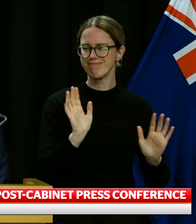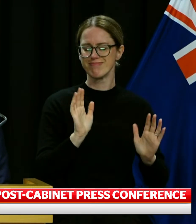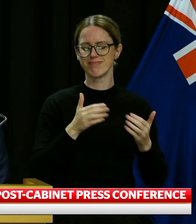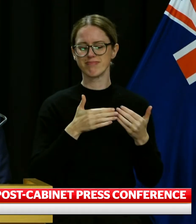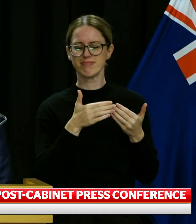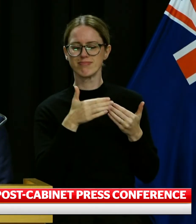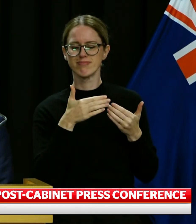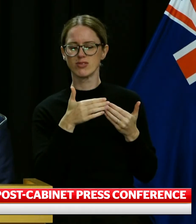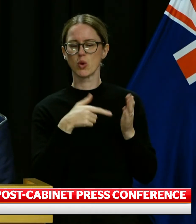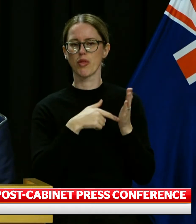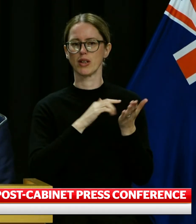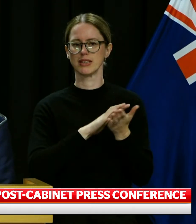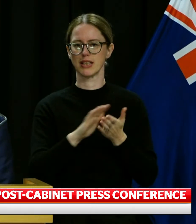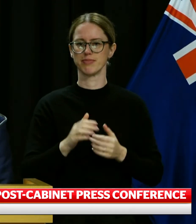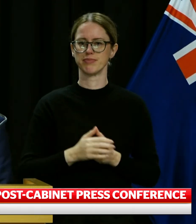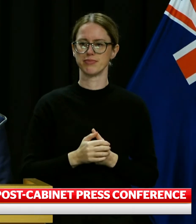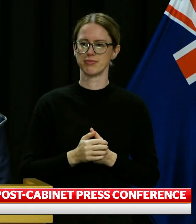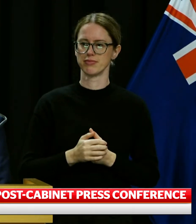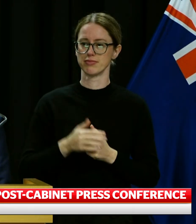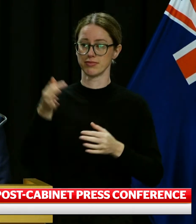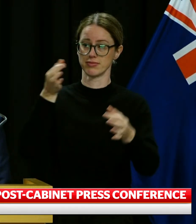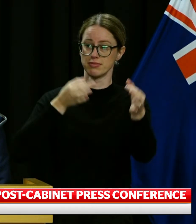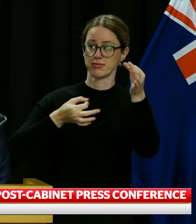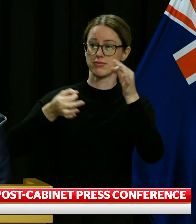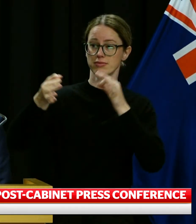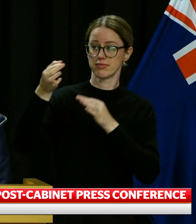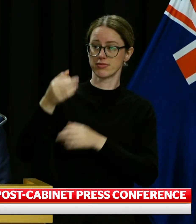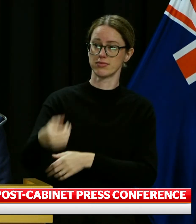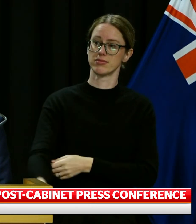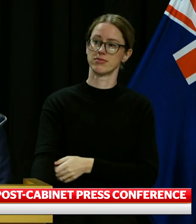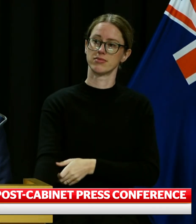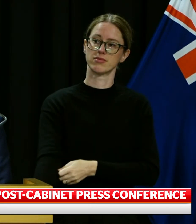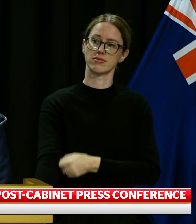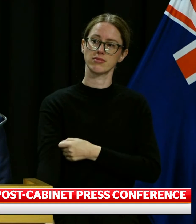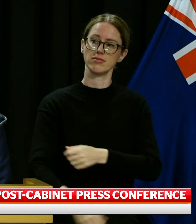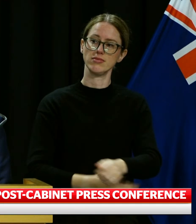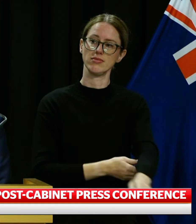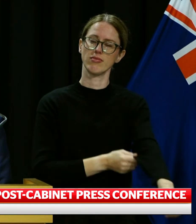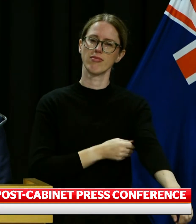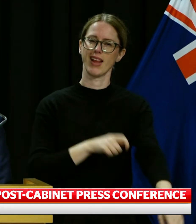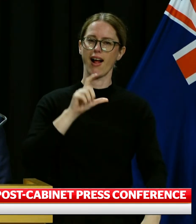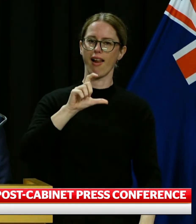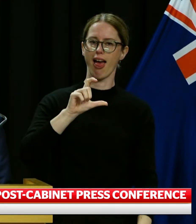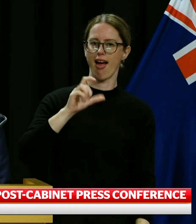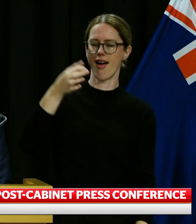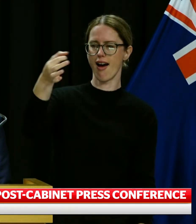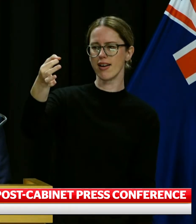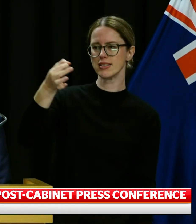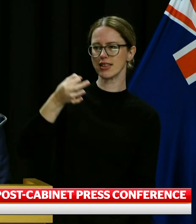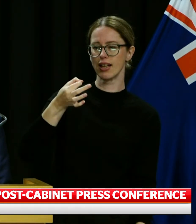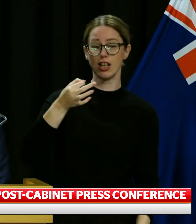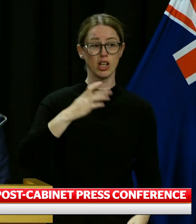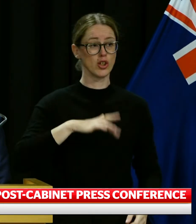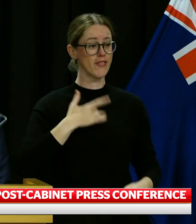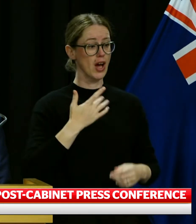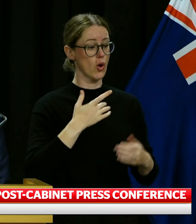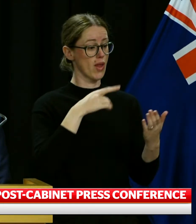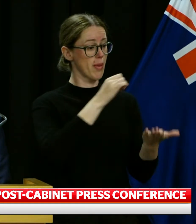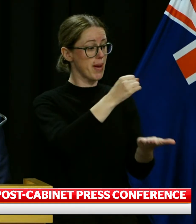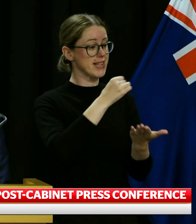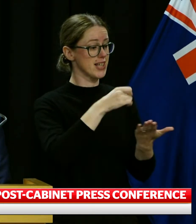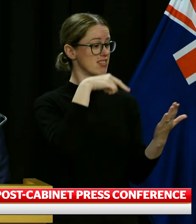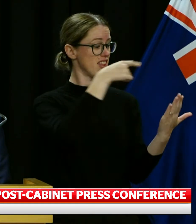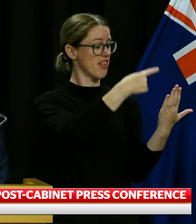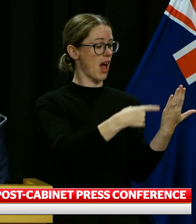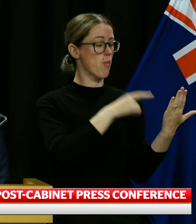few days to go. Tonight, are there any tax changes Clear. in the budget? Clear. Is there anything in it that you would consider would come as a surprise to us, or will